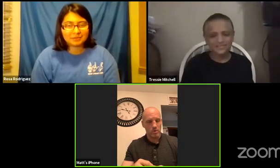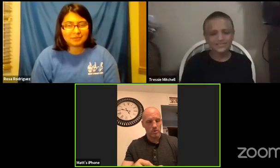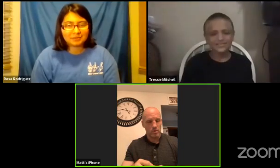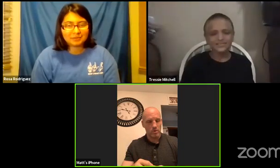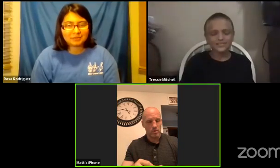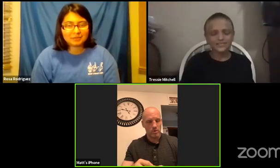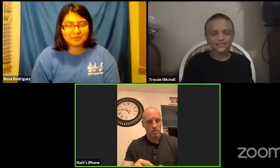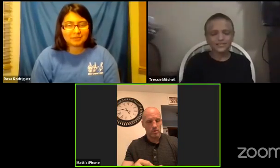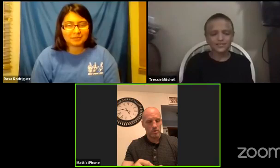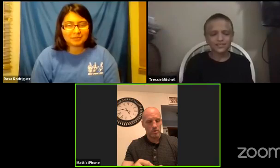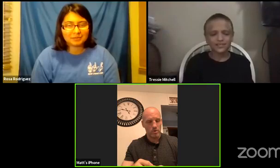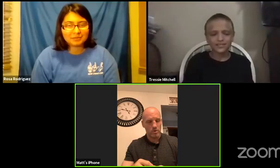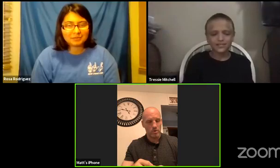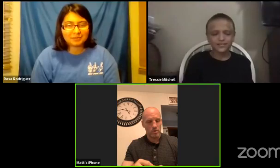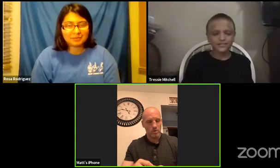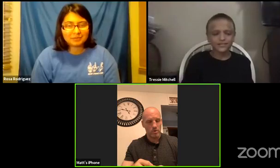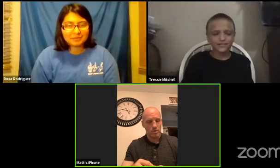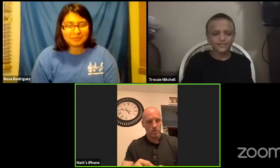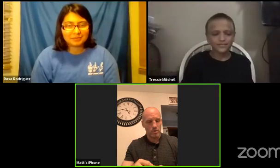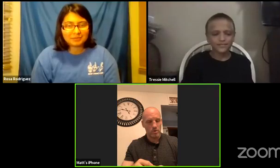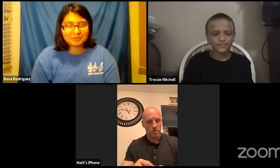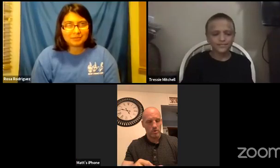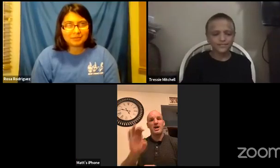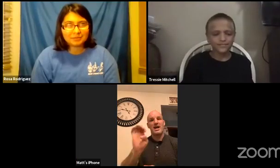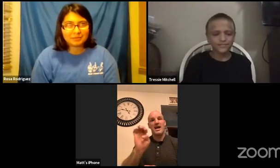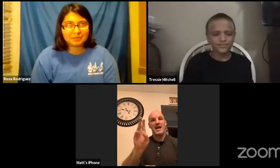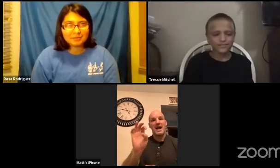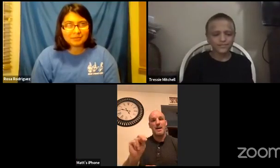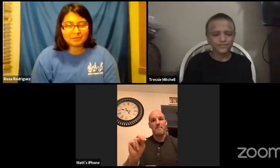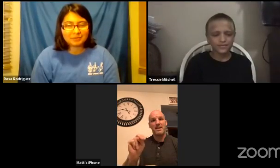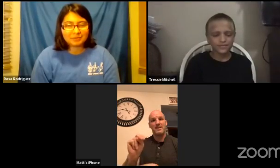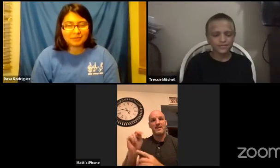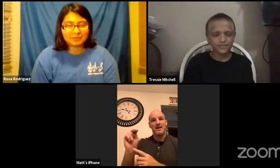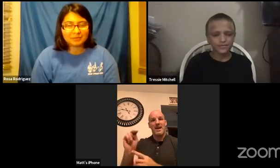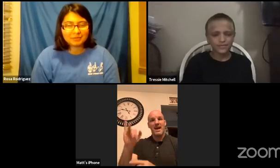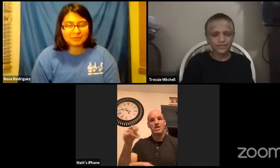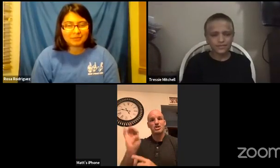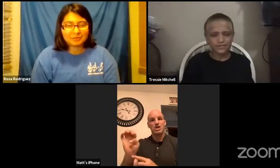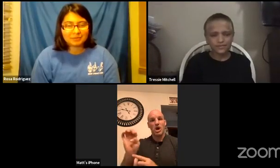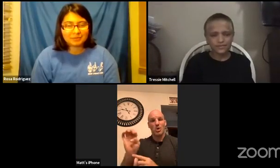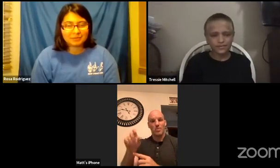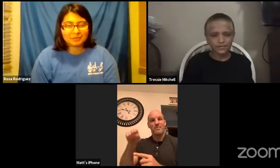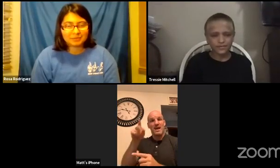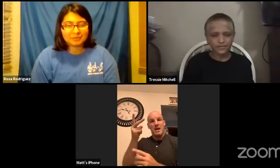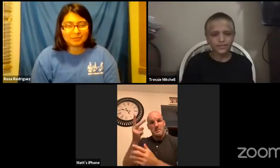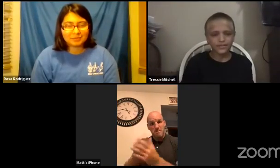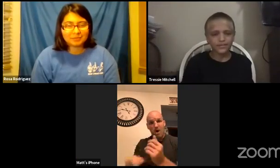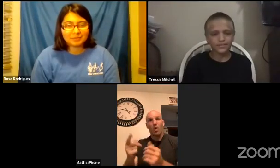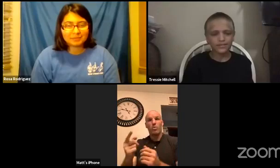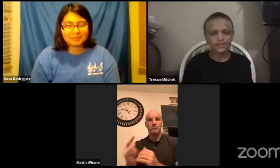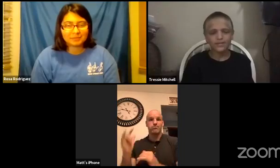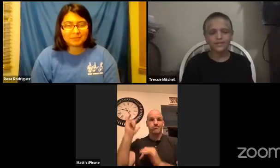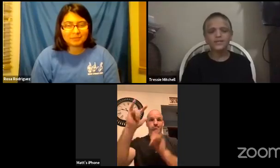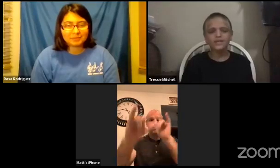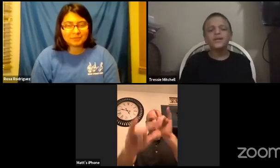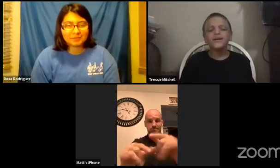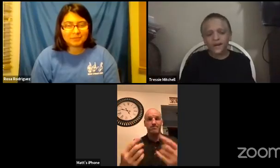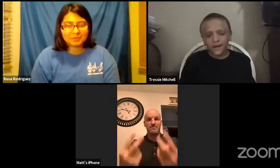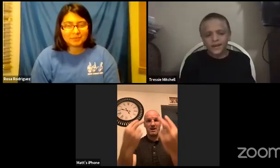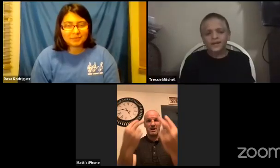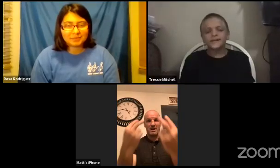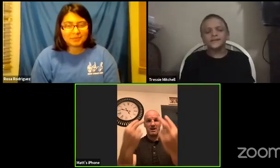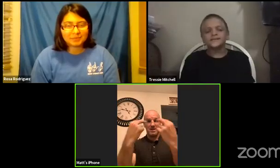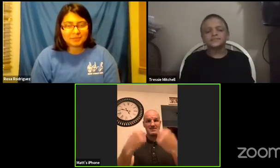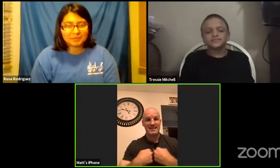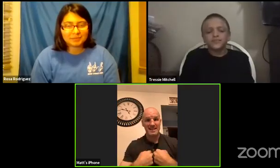ever, and pitched the idea. Now, Evan